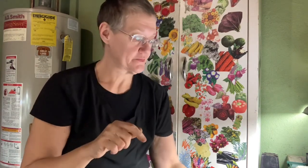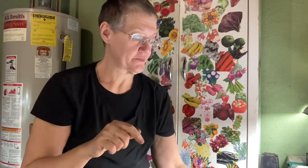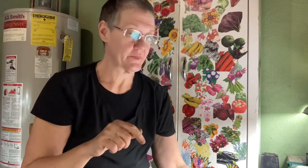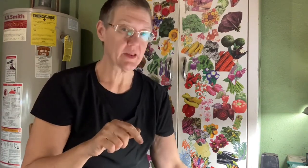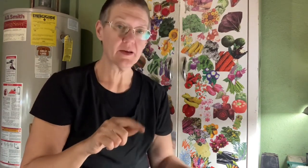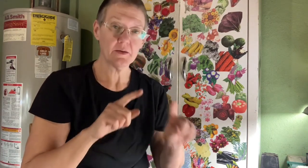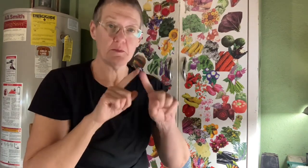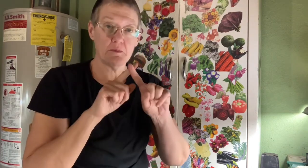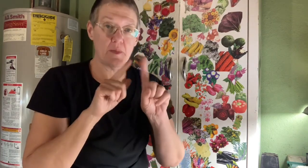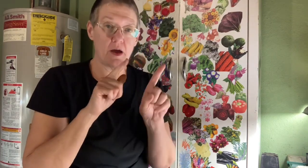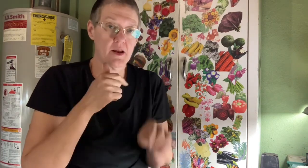that.